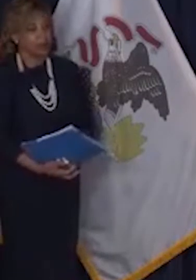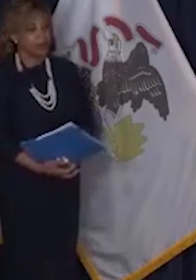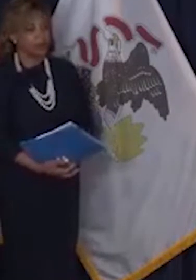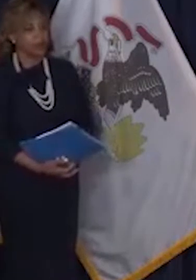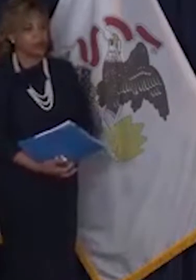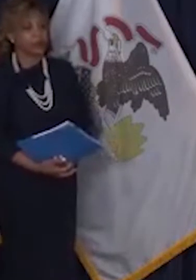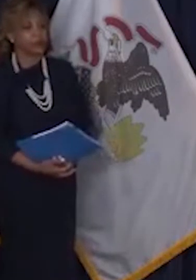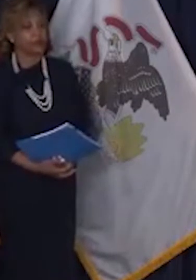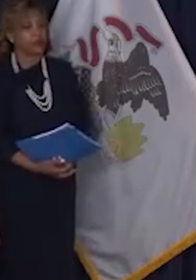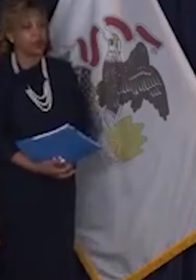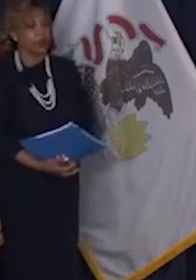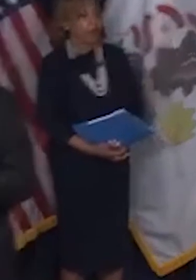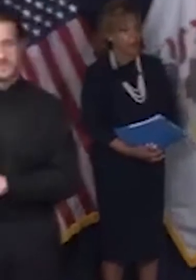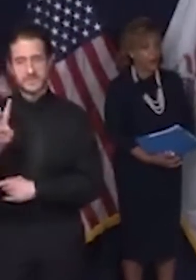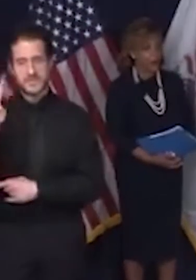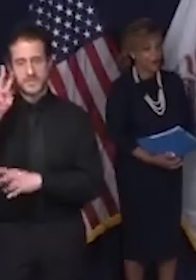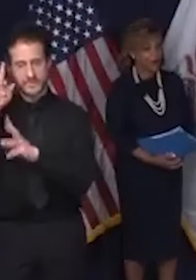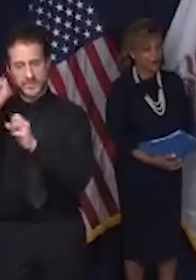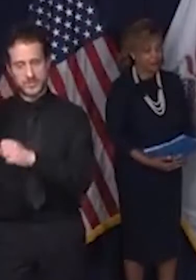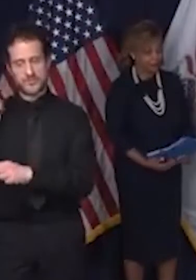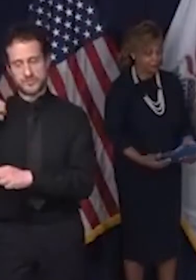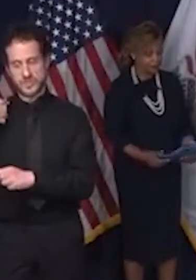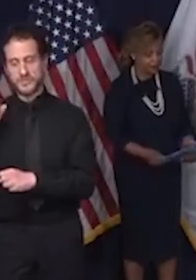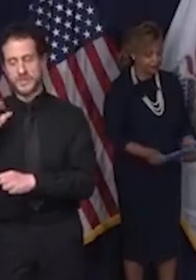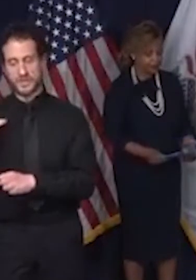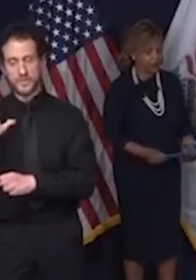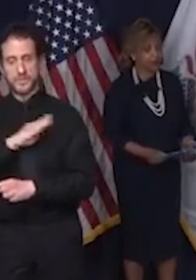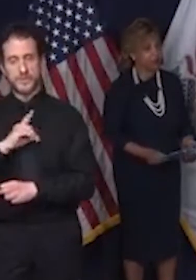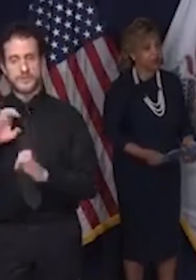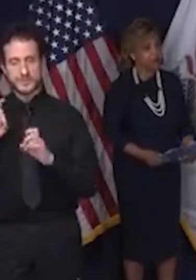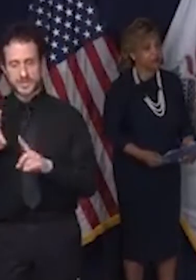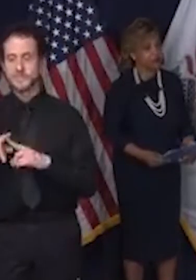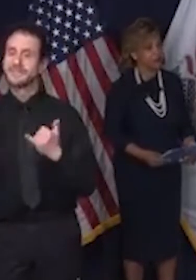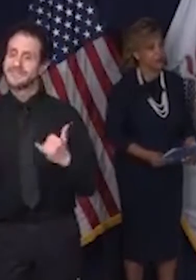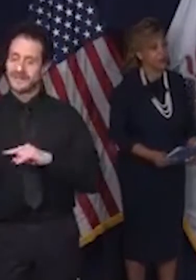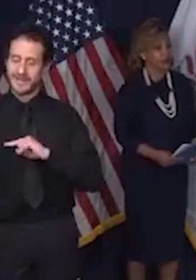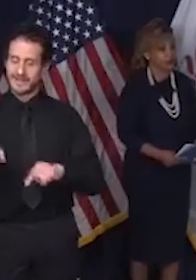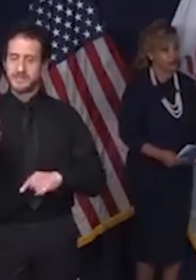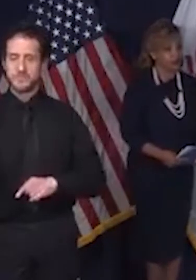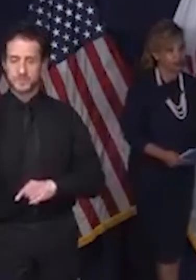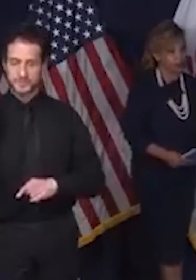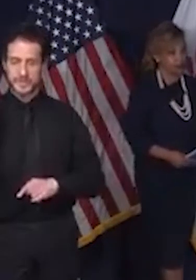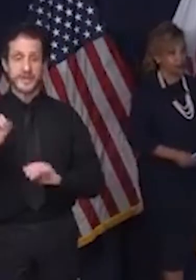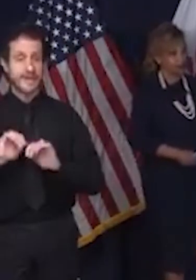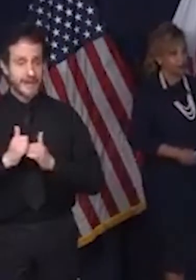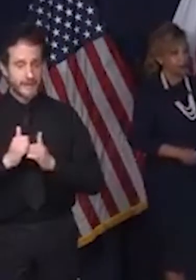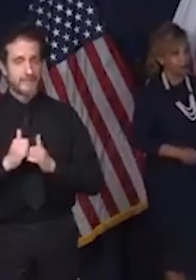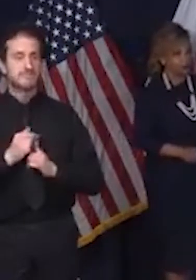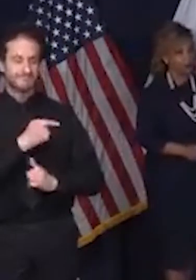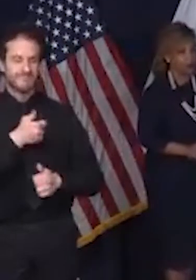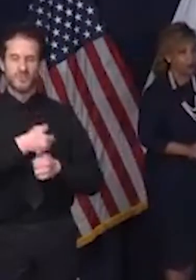Board of Education, who is with us today as a current district superintendent.